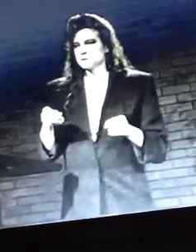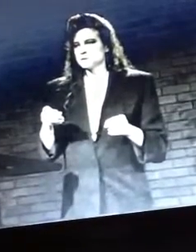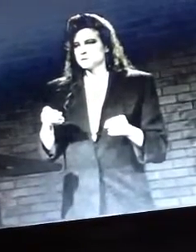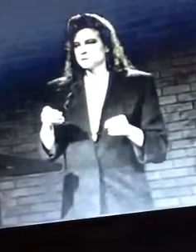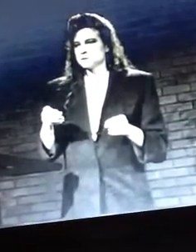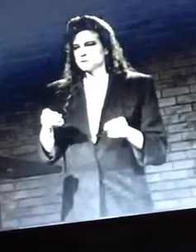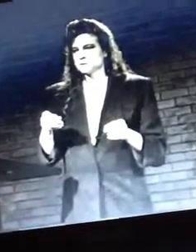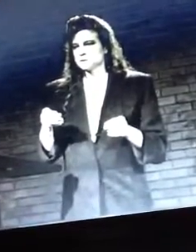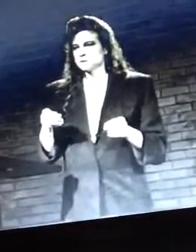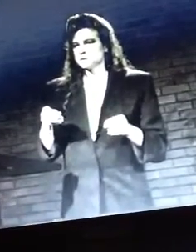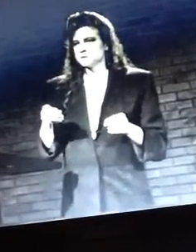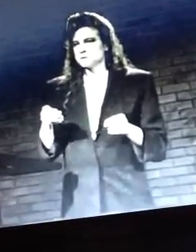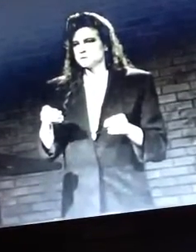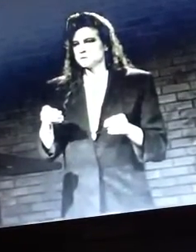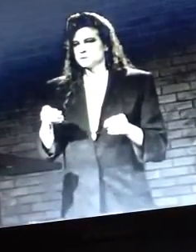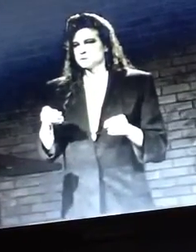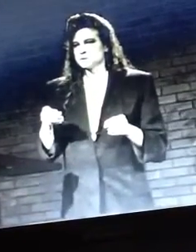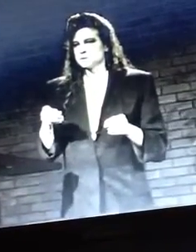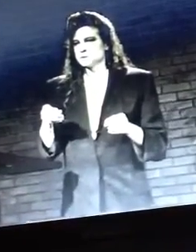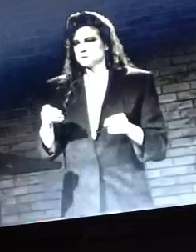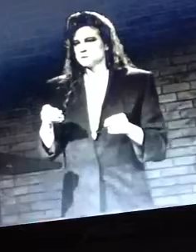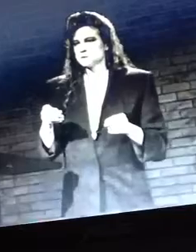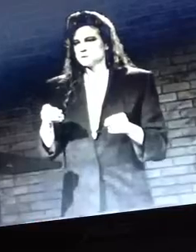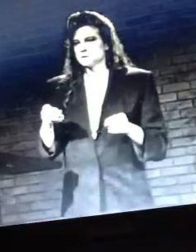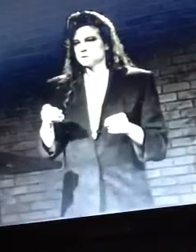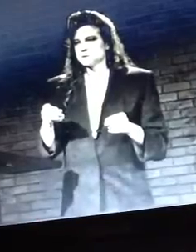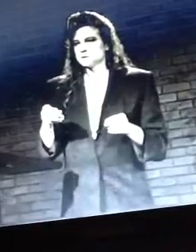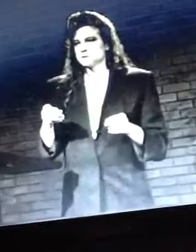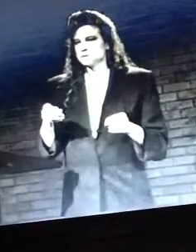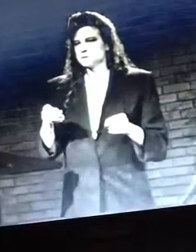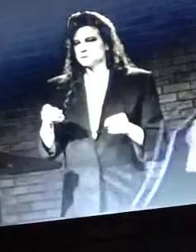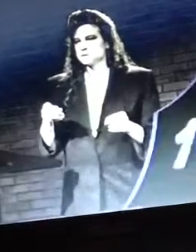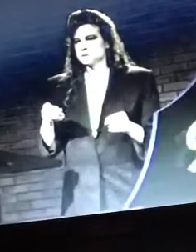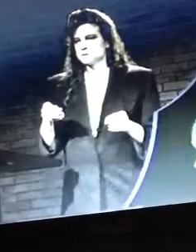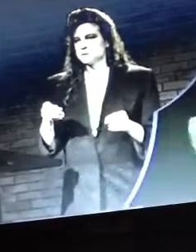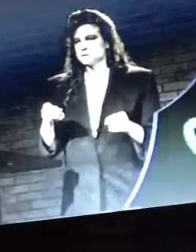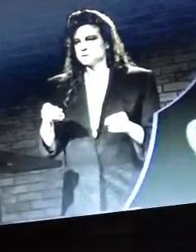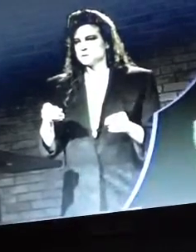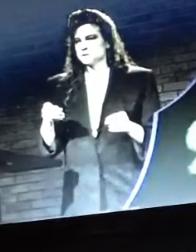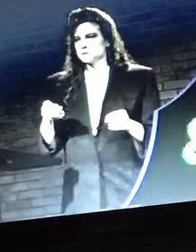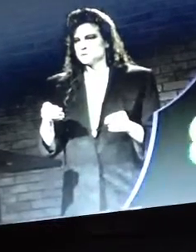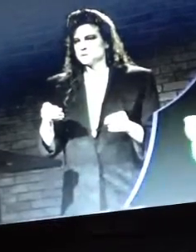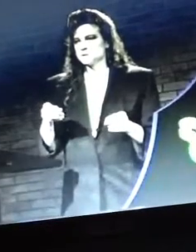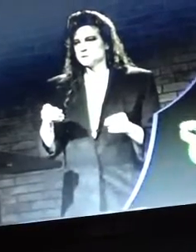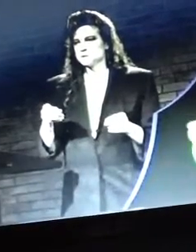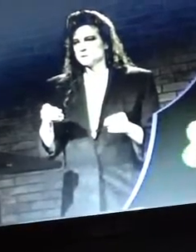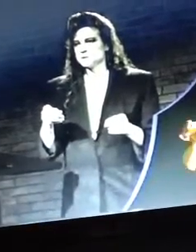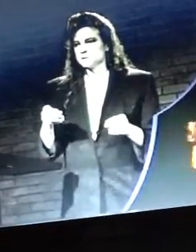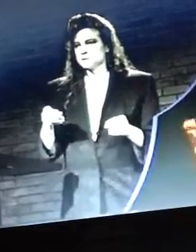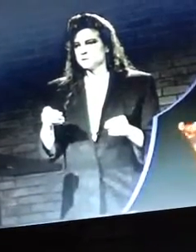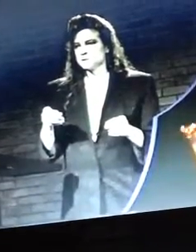on where. Could it be from RID, the Registry for Interpreters for the Deaf, a state